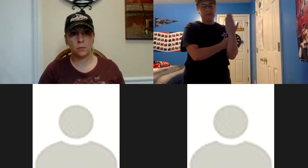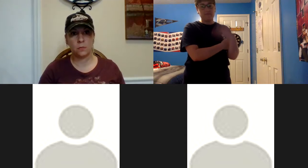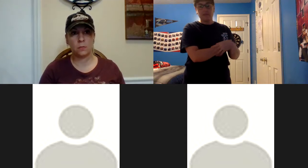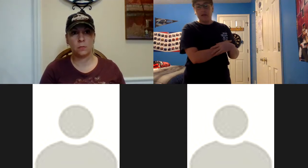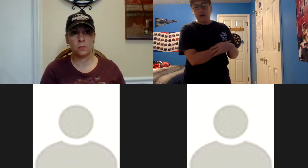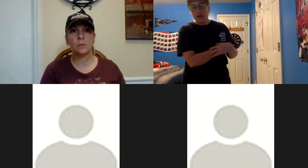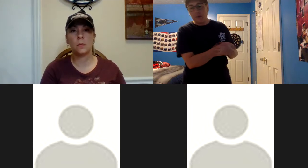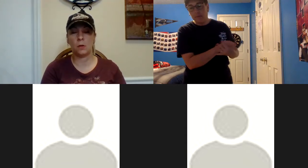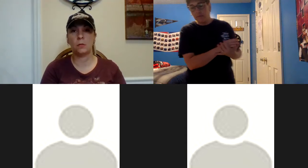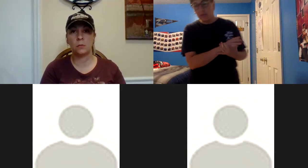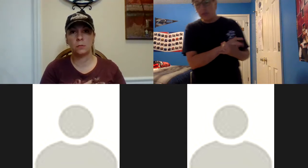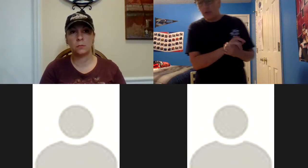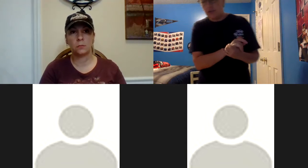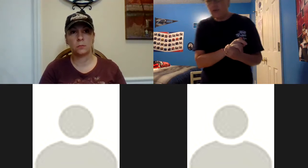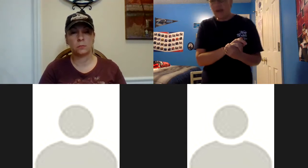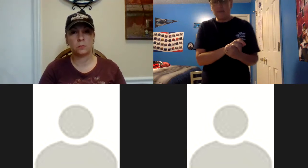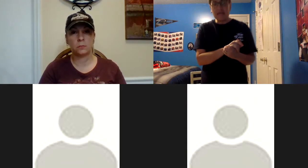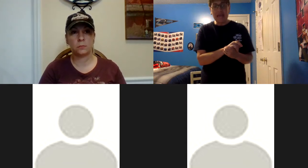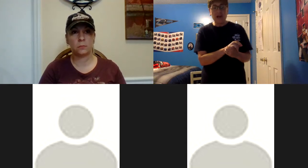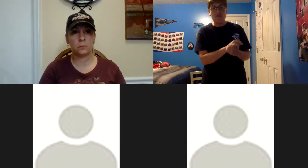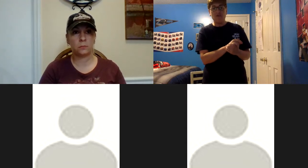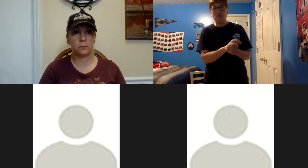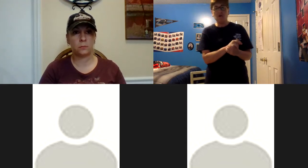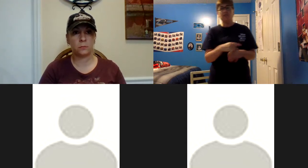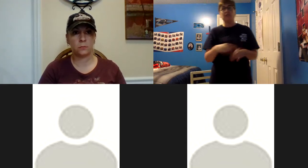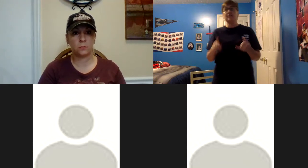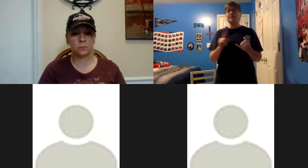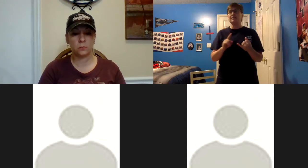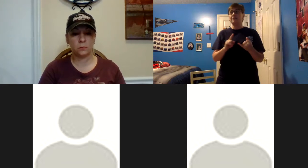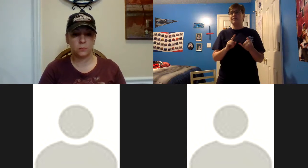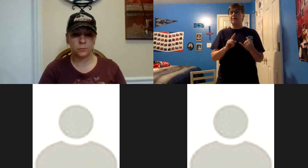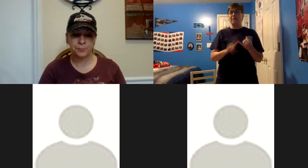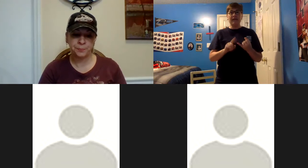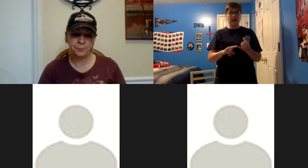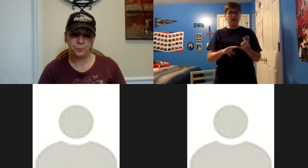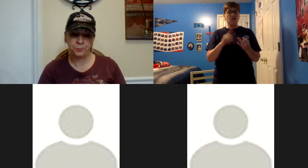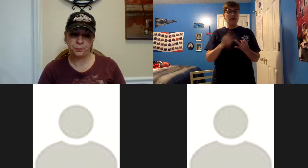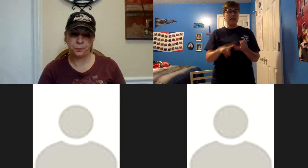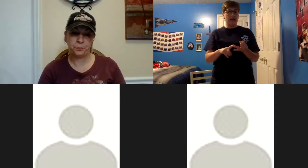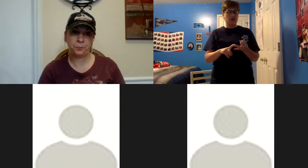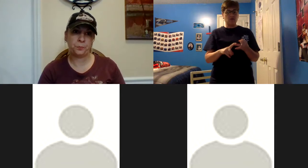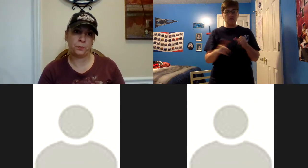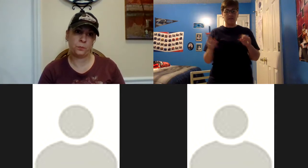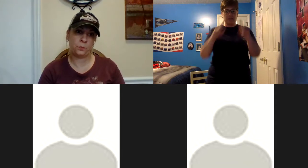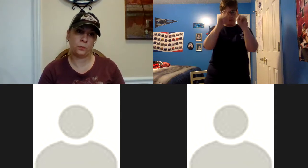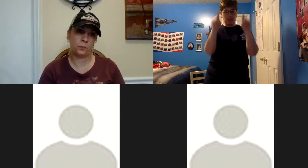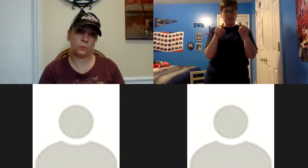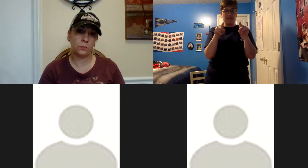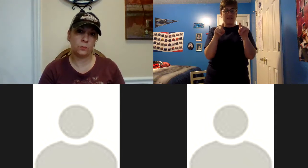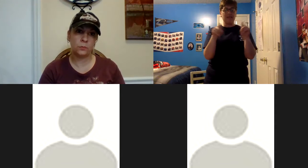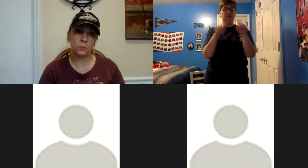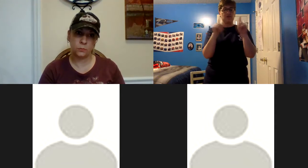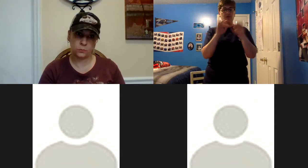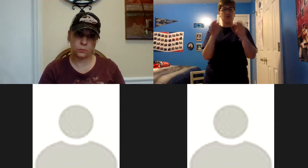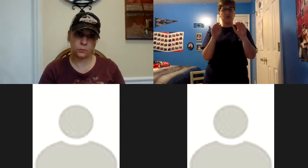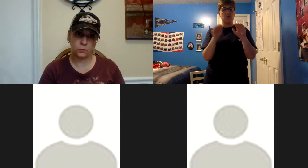hand. And then we've got be careful. So this is be careful and careful. I just put the B